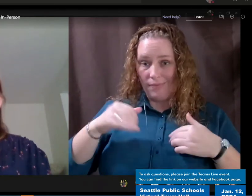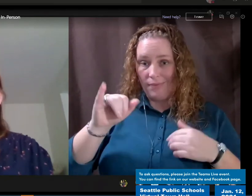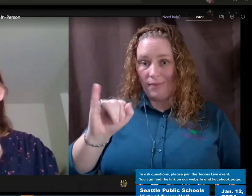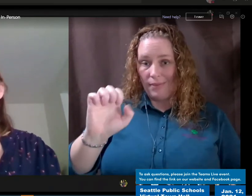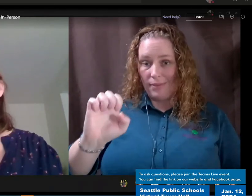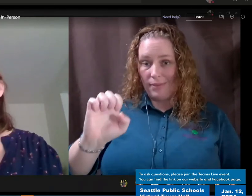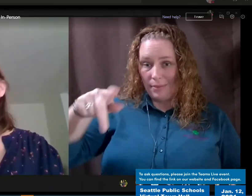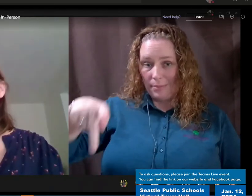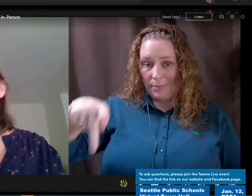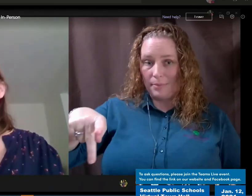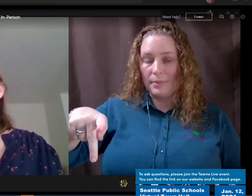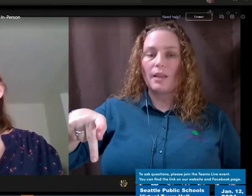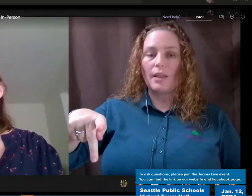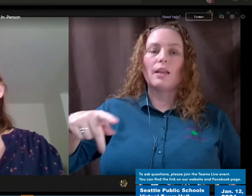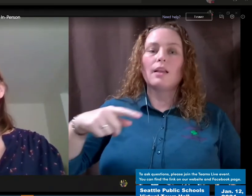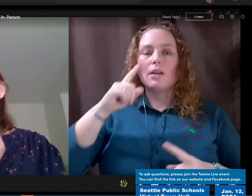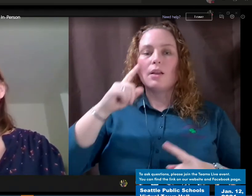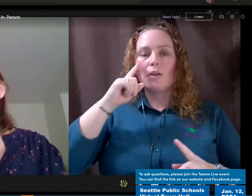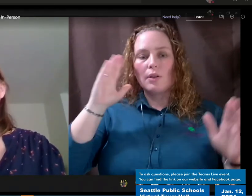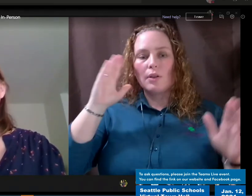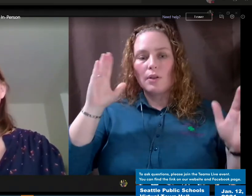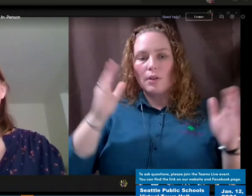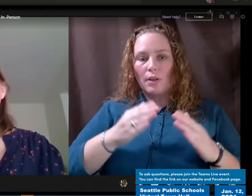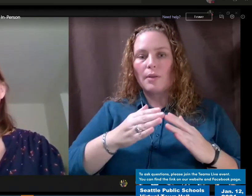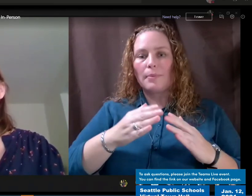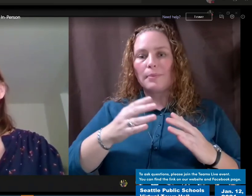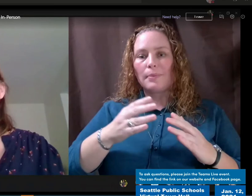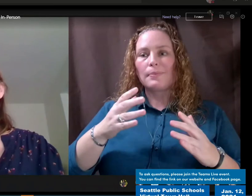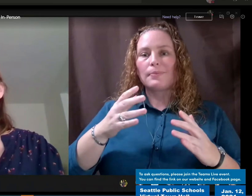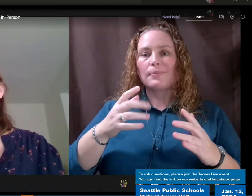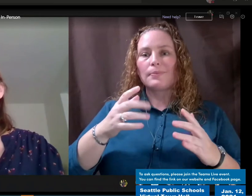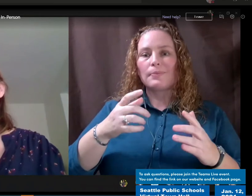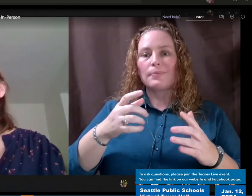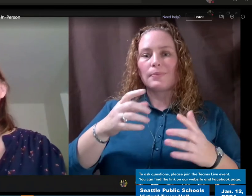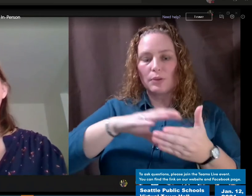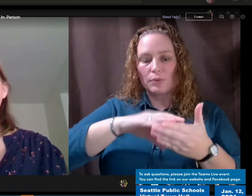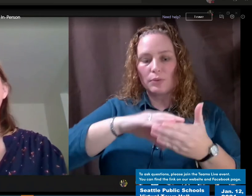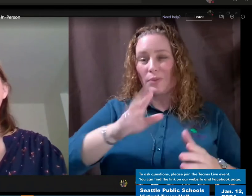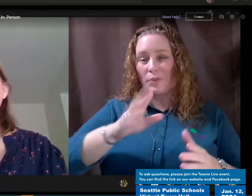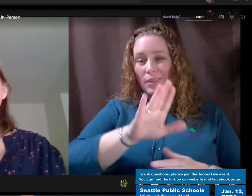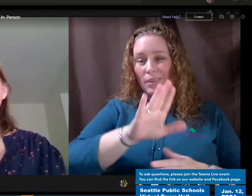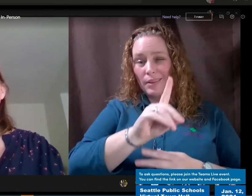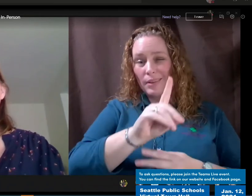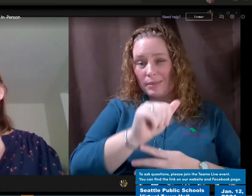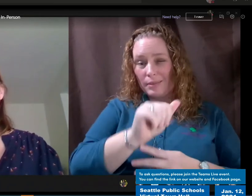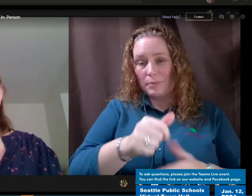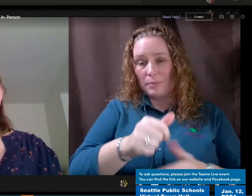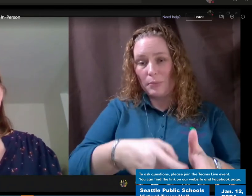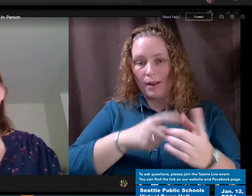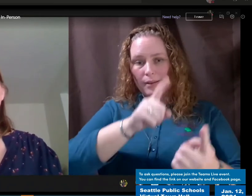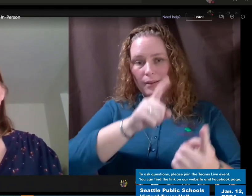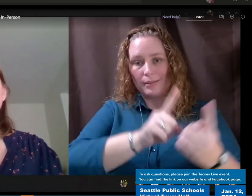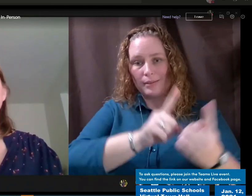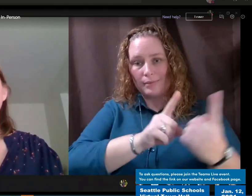whose disabilities call for in-person services. So this, the following service pathways, focus, distinct,